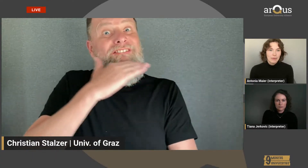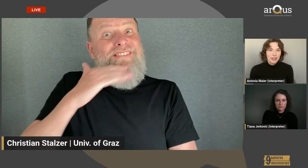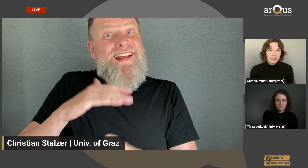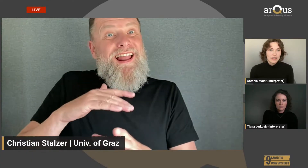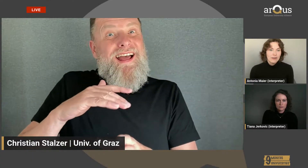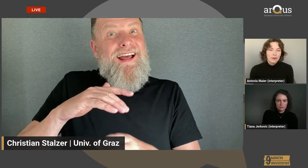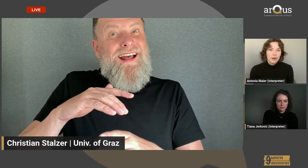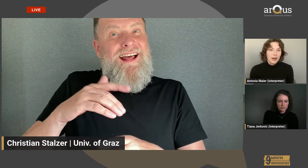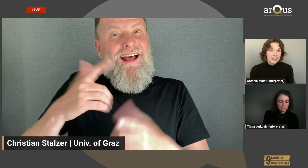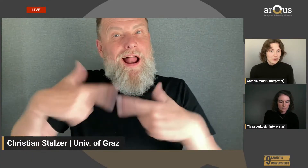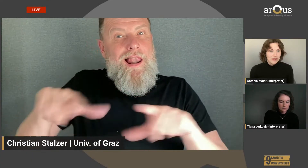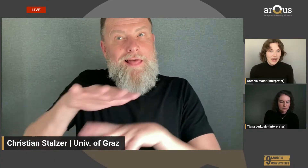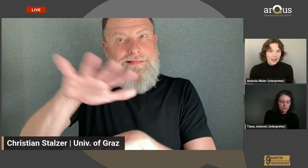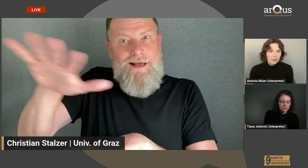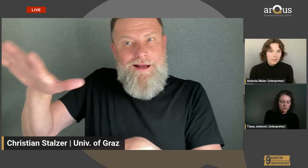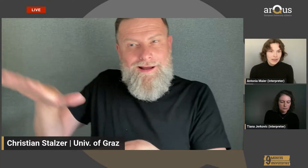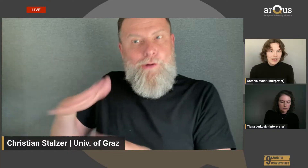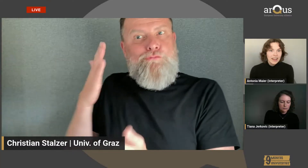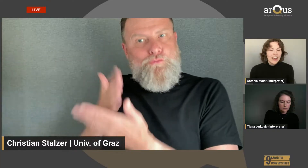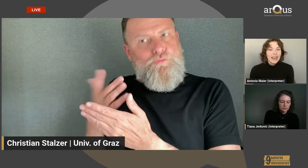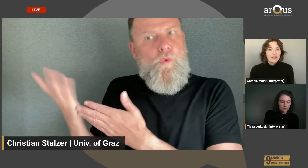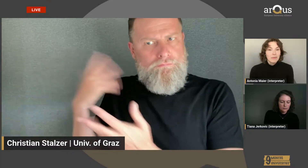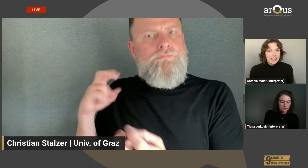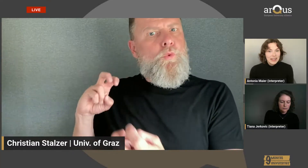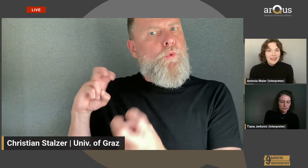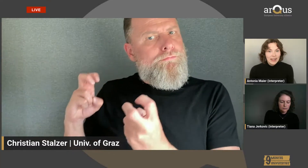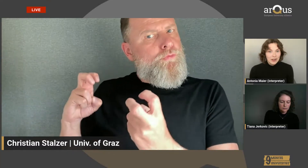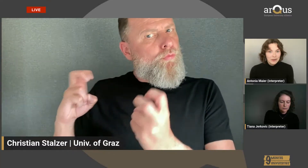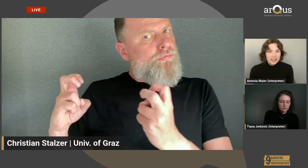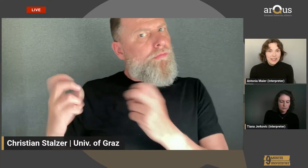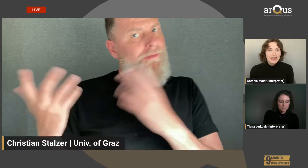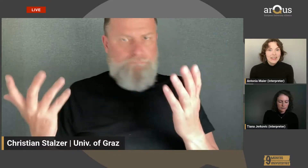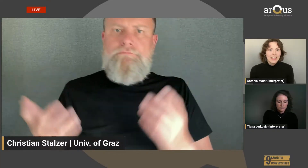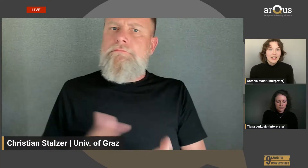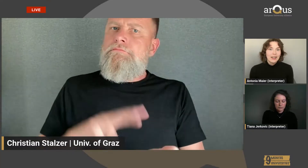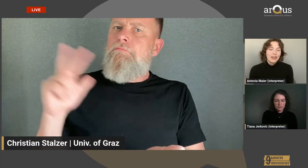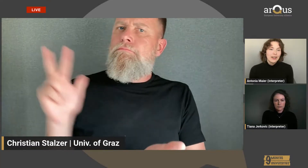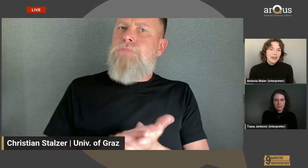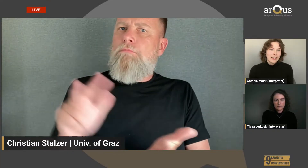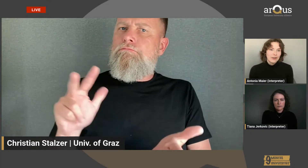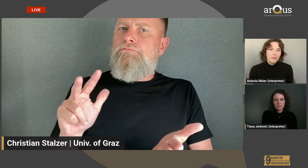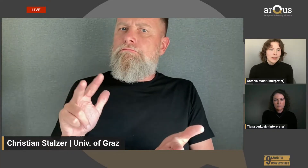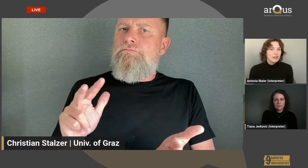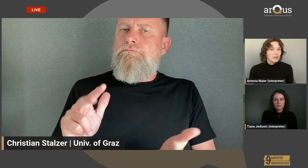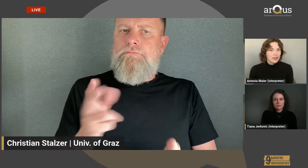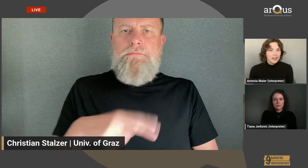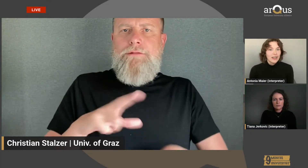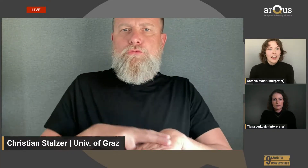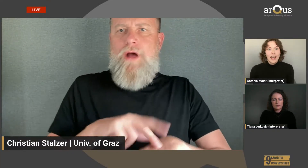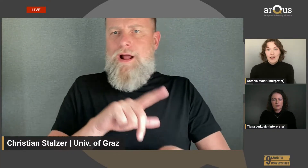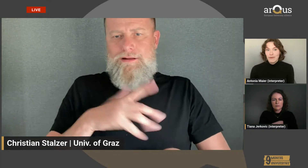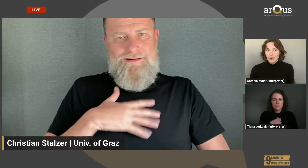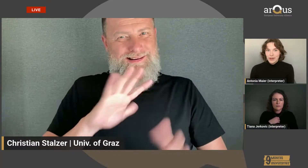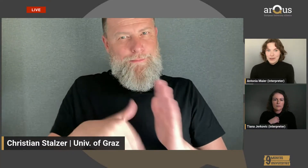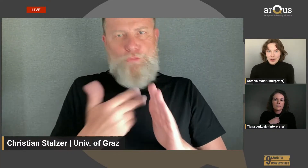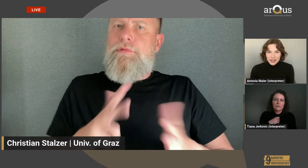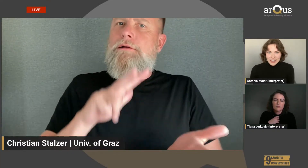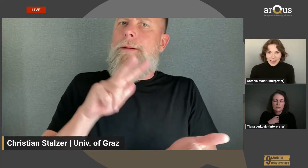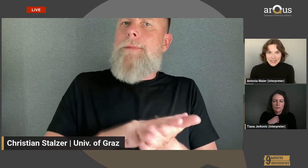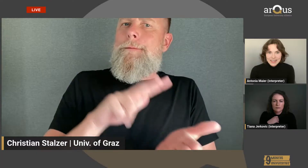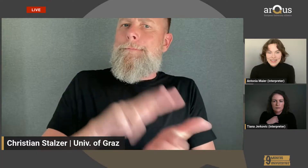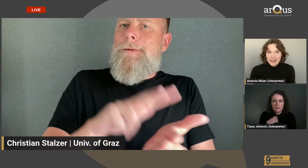sign languages for quite some time. And many countries in the European Union have